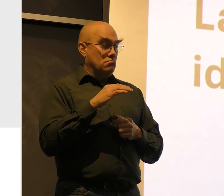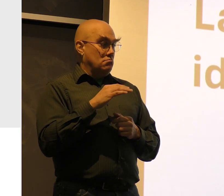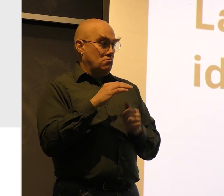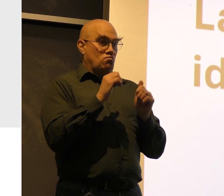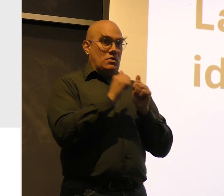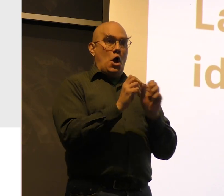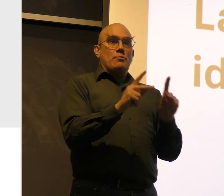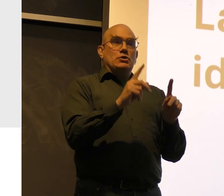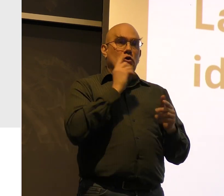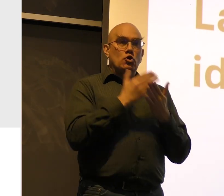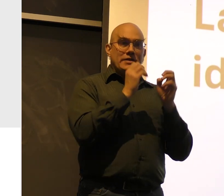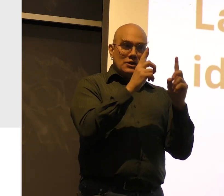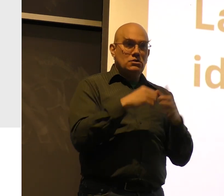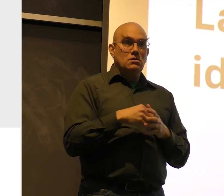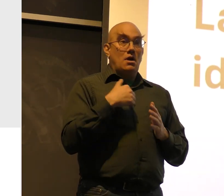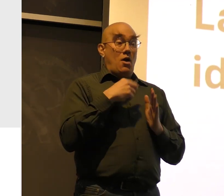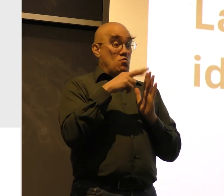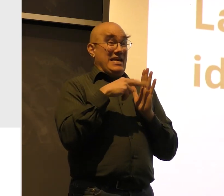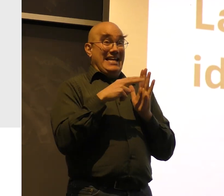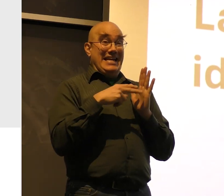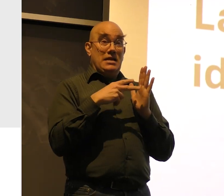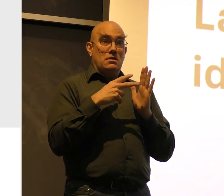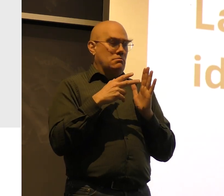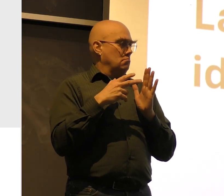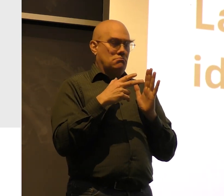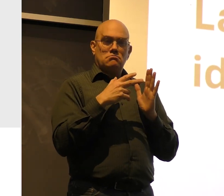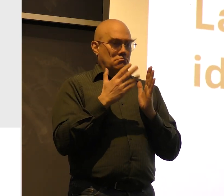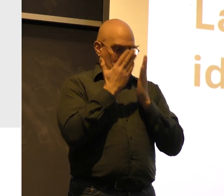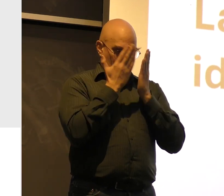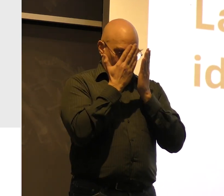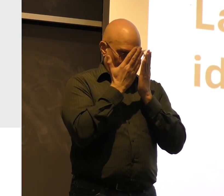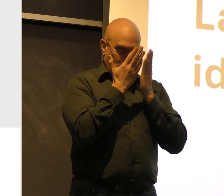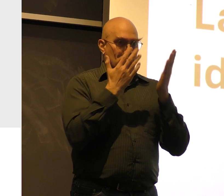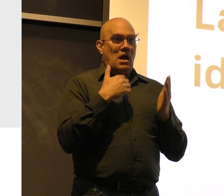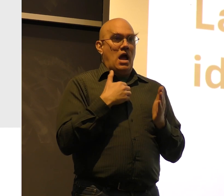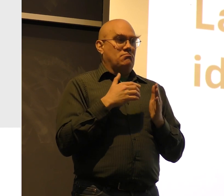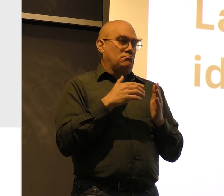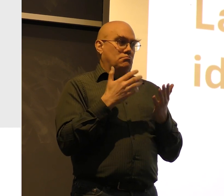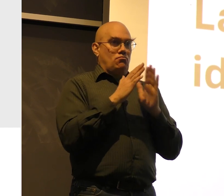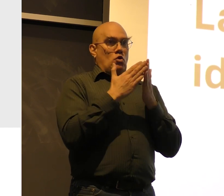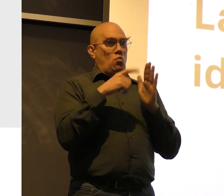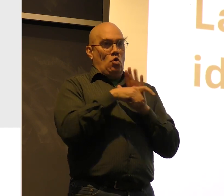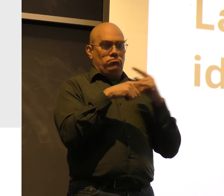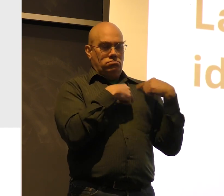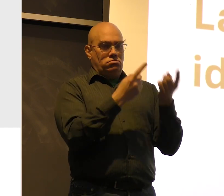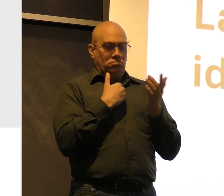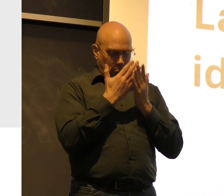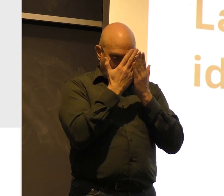Because growing up, I had a good education. I was a reader, a voracious reader. I'm a bookworm, I always